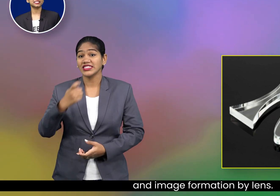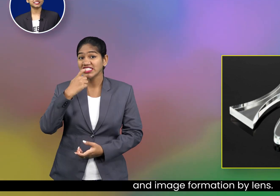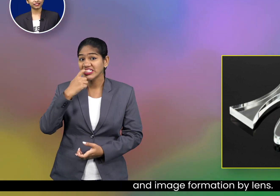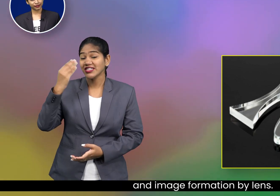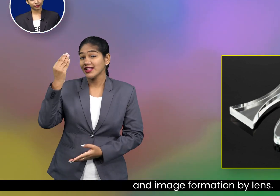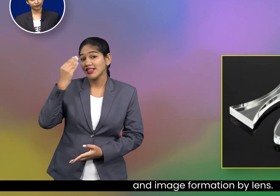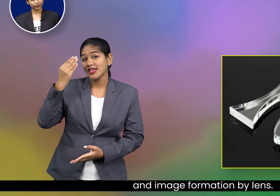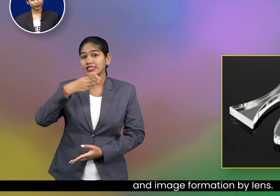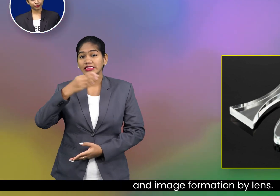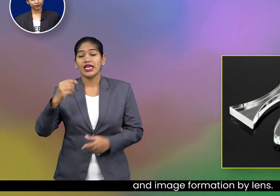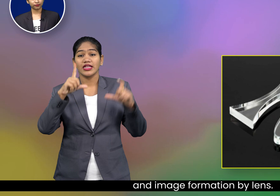lens.